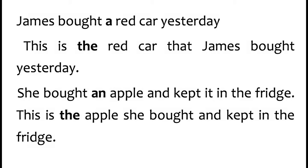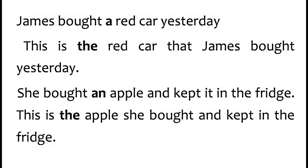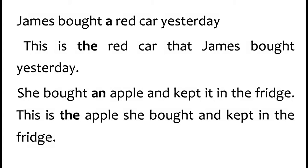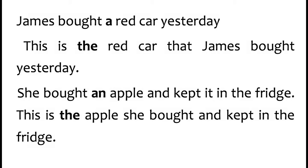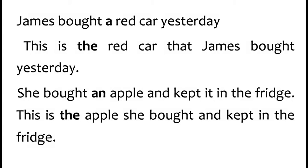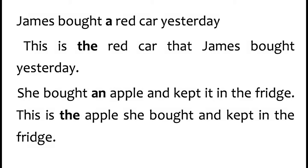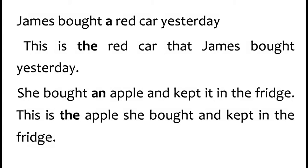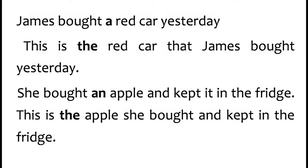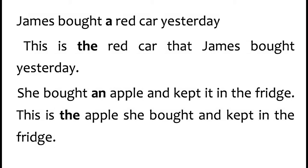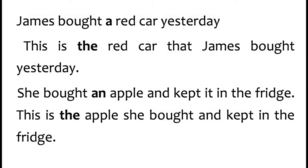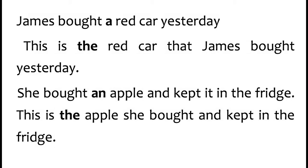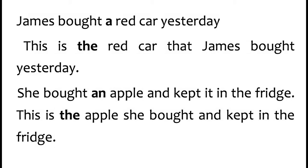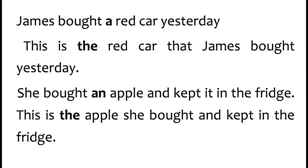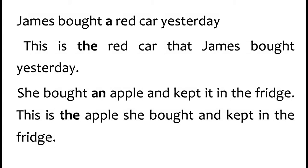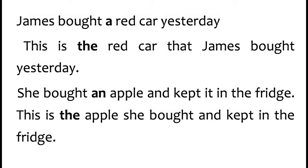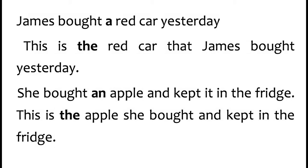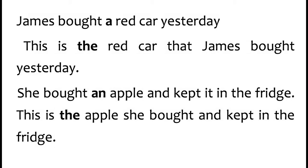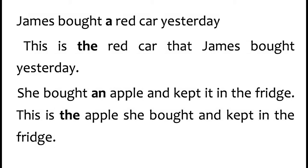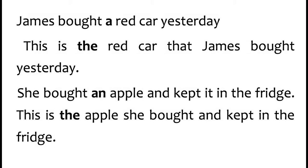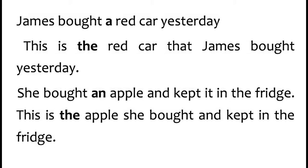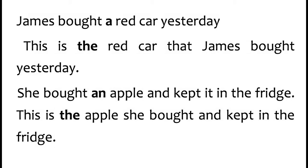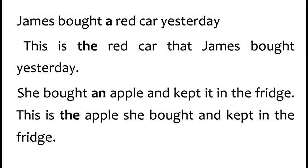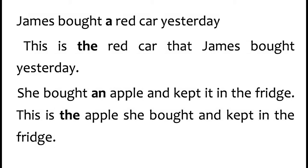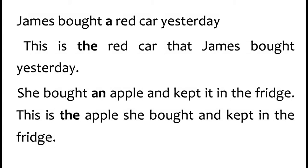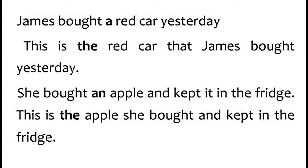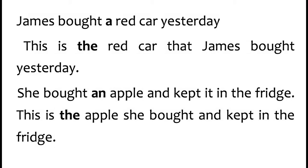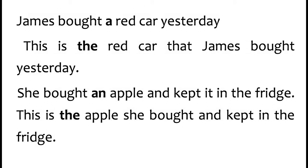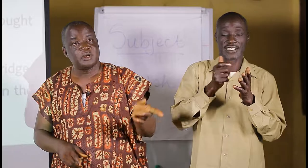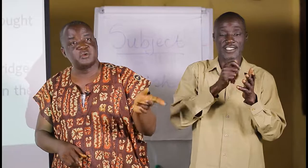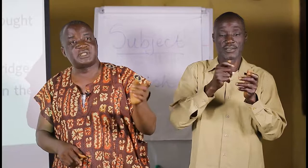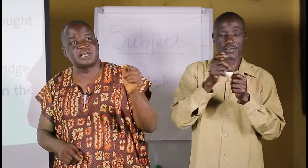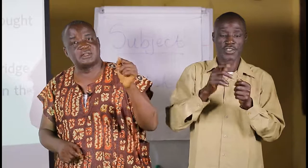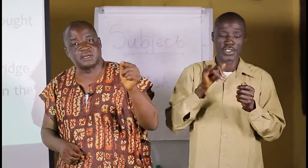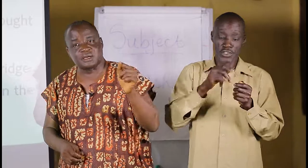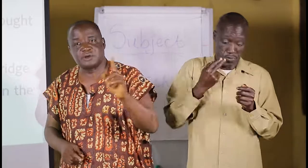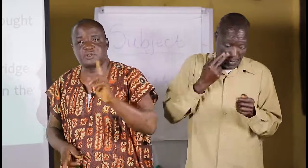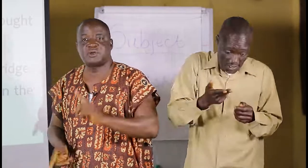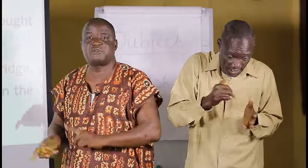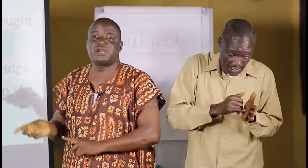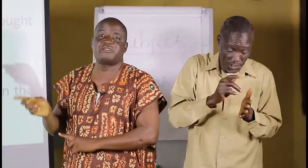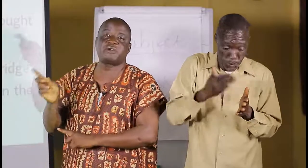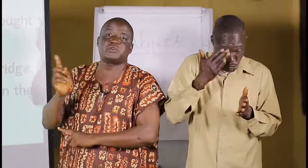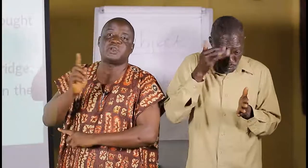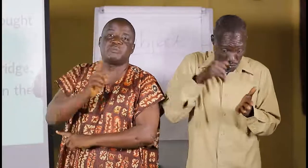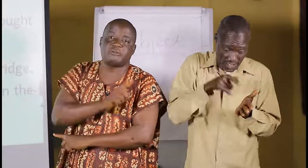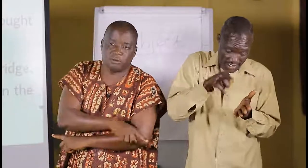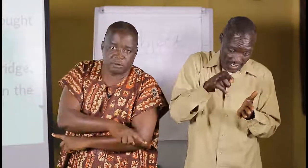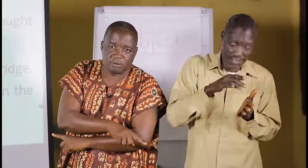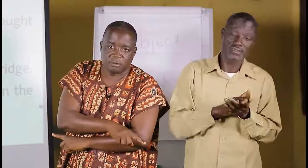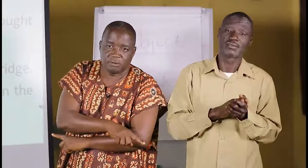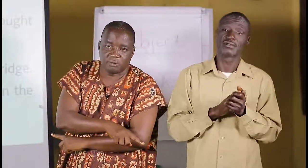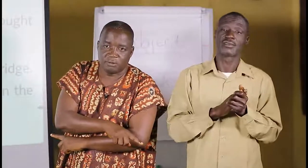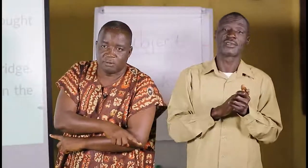next sentence. This is the red car that James bought yesterday. You say the because you have already referred to it